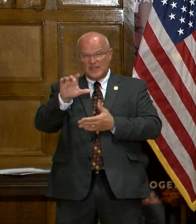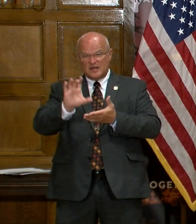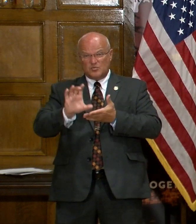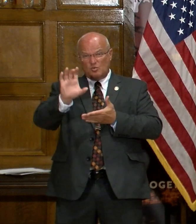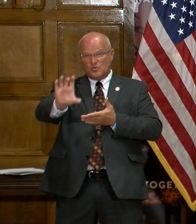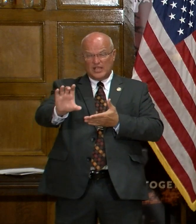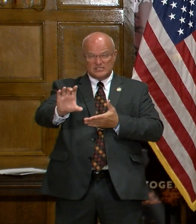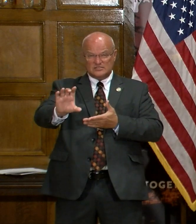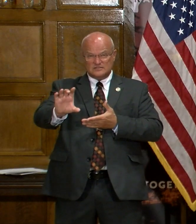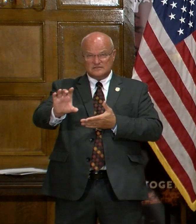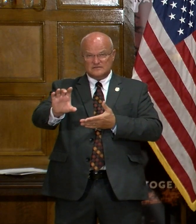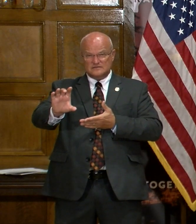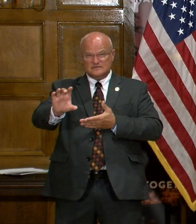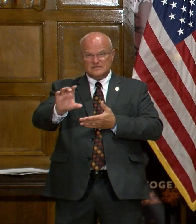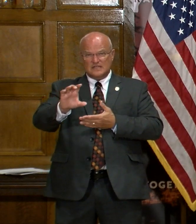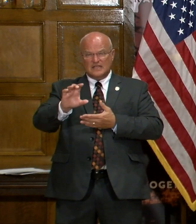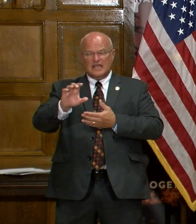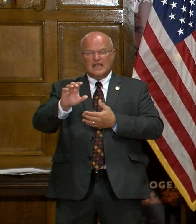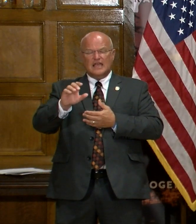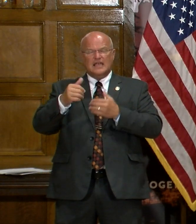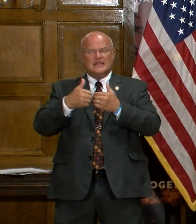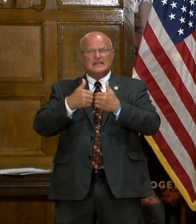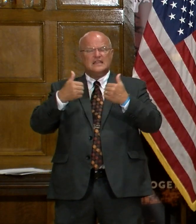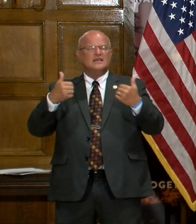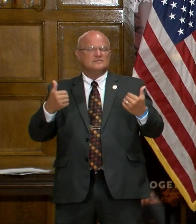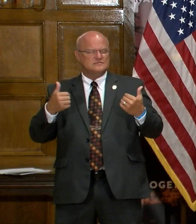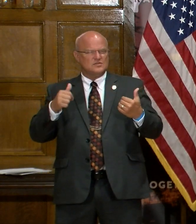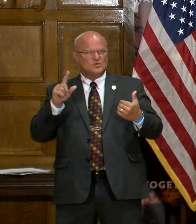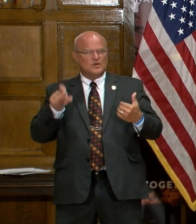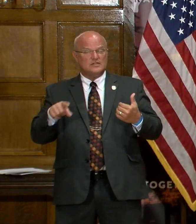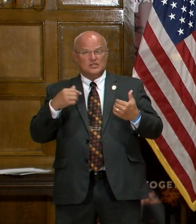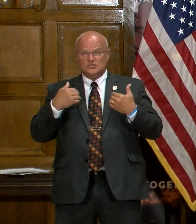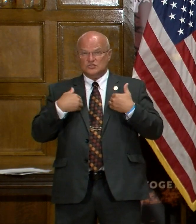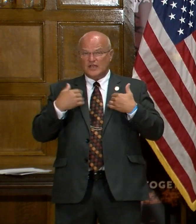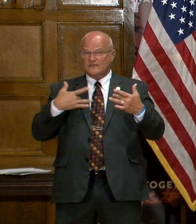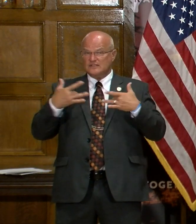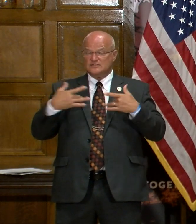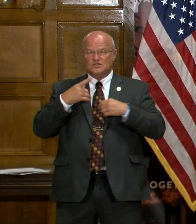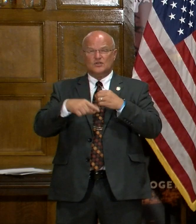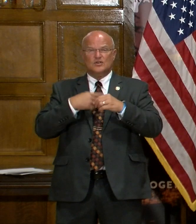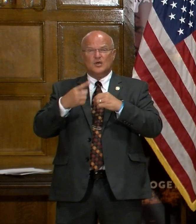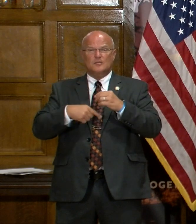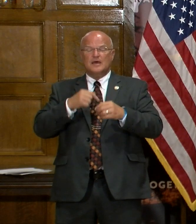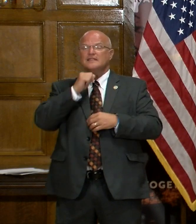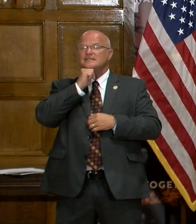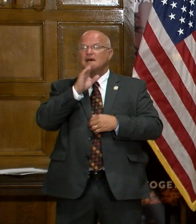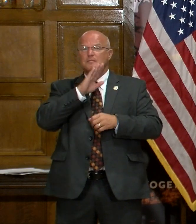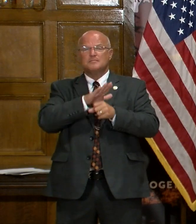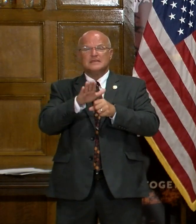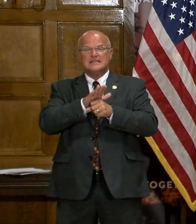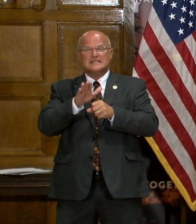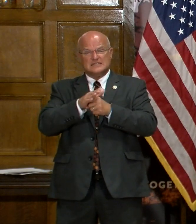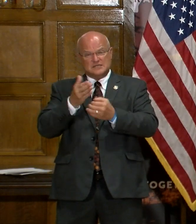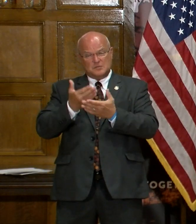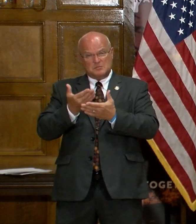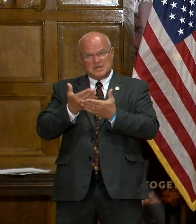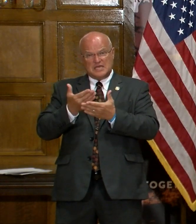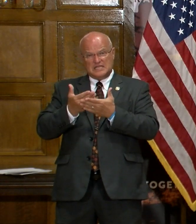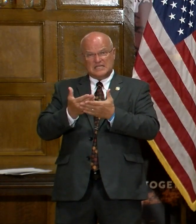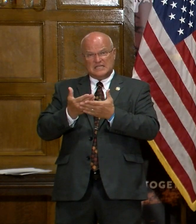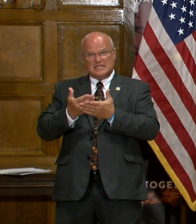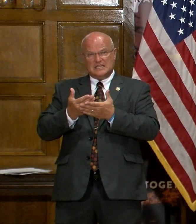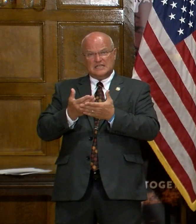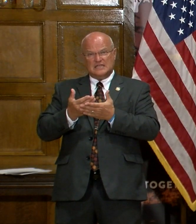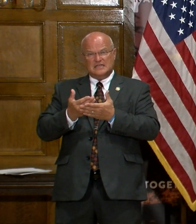appropriation? And separately, wanted to see do you have concern about there not being additional money, given